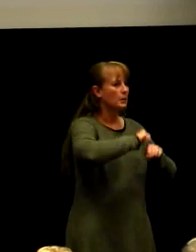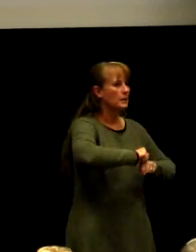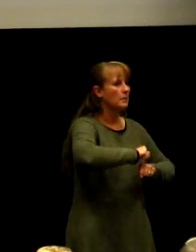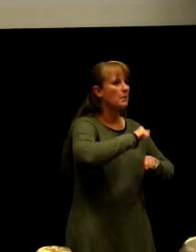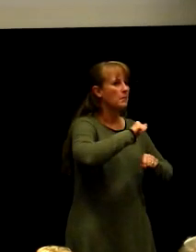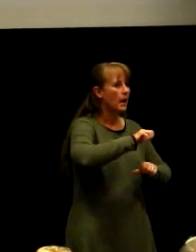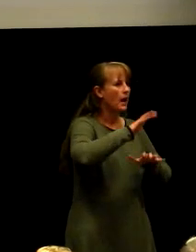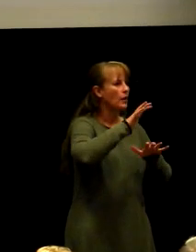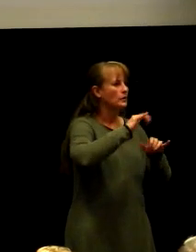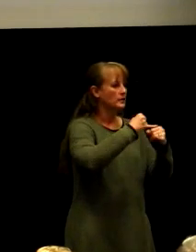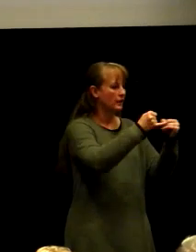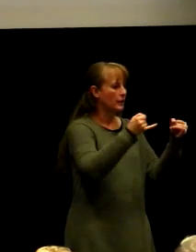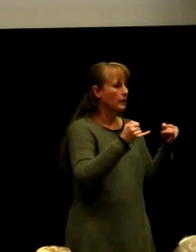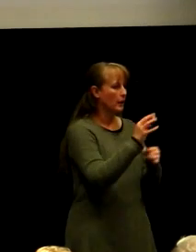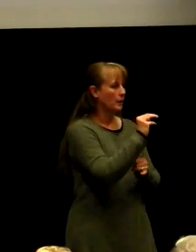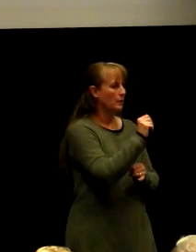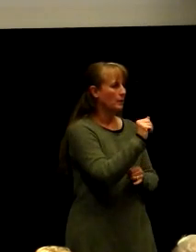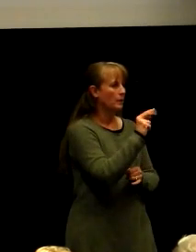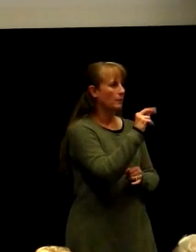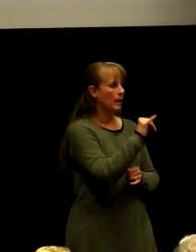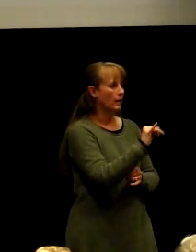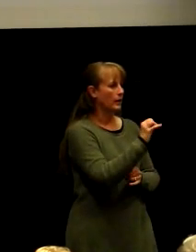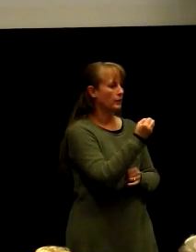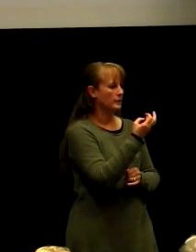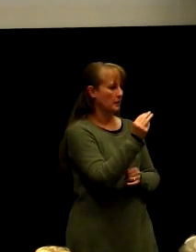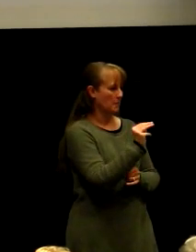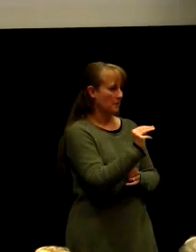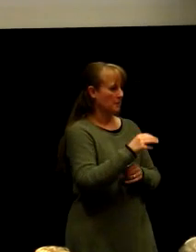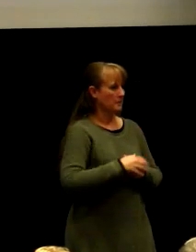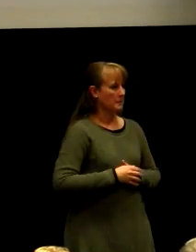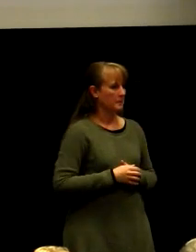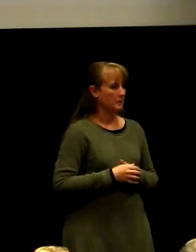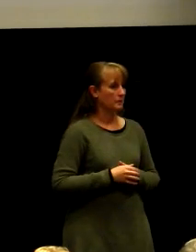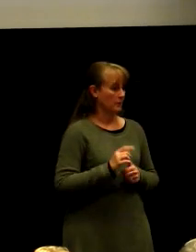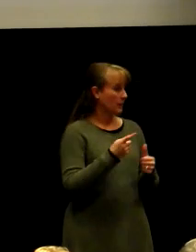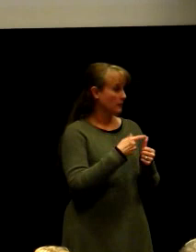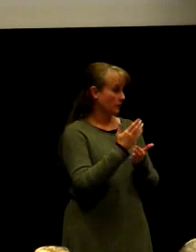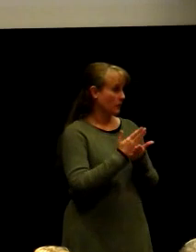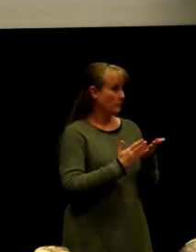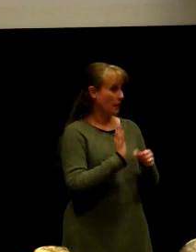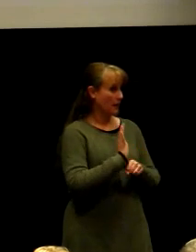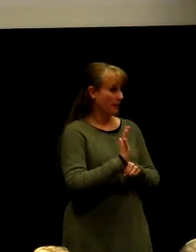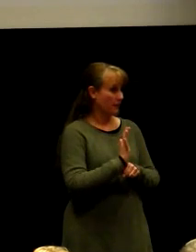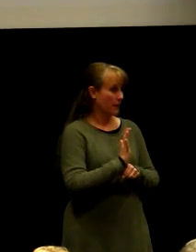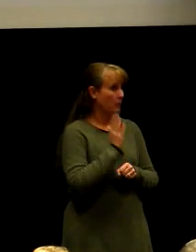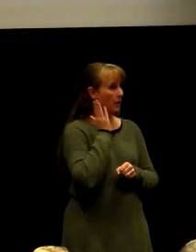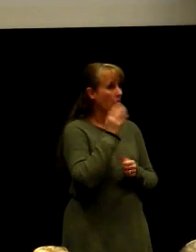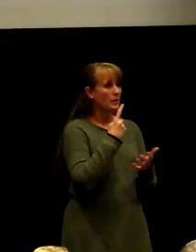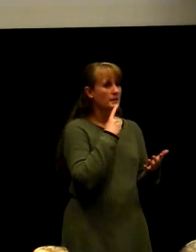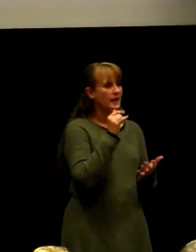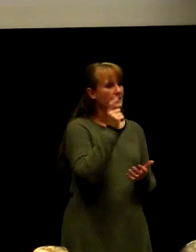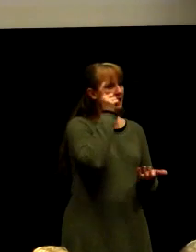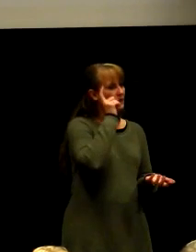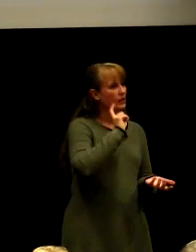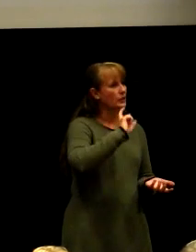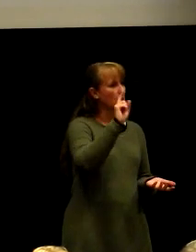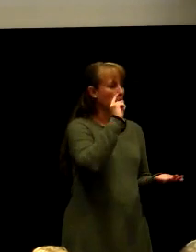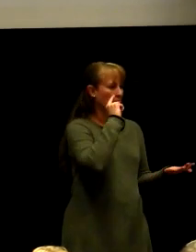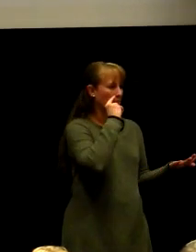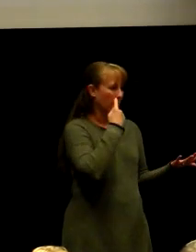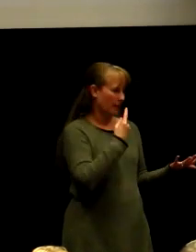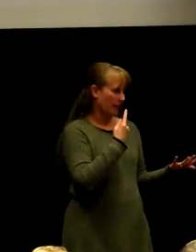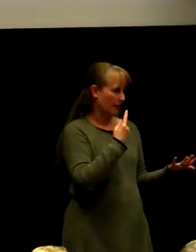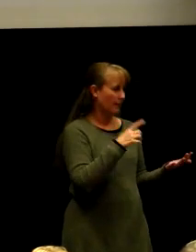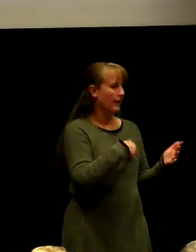rim of Mare Crisium. So that's the first part of the film. I would call it kind of the lunar mundane. And